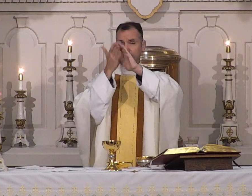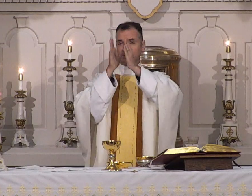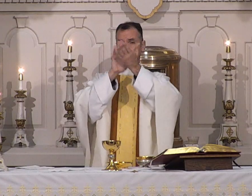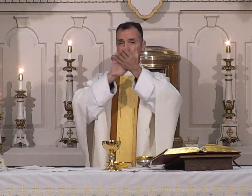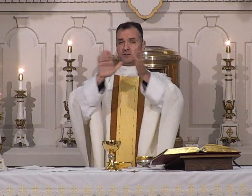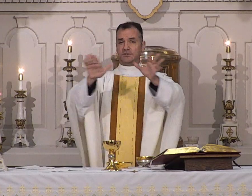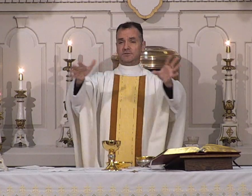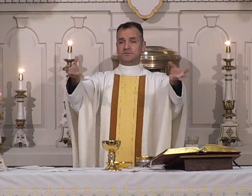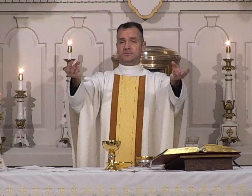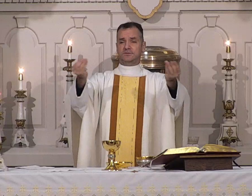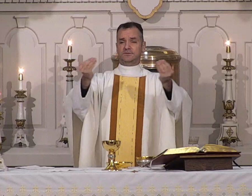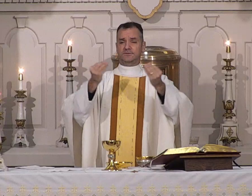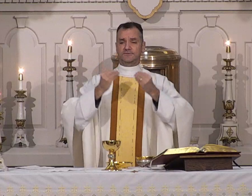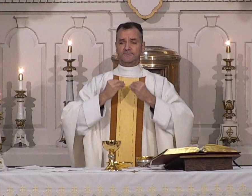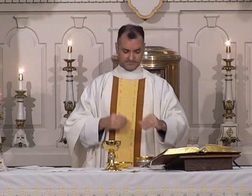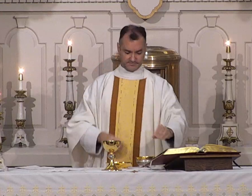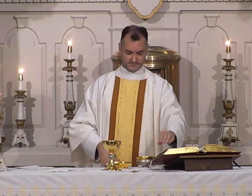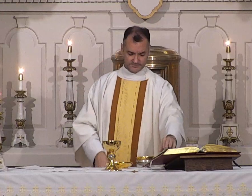us peace.